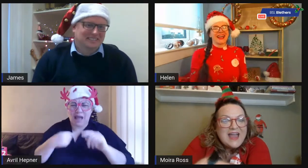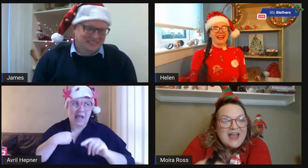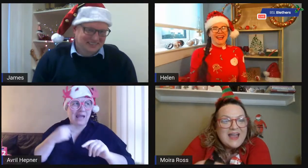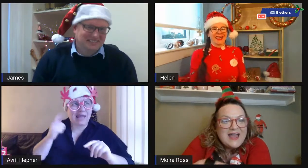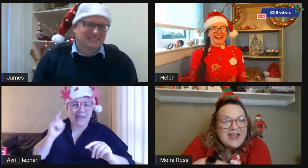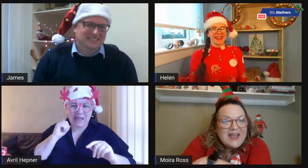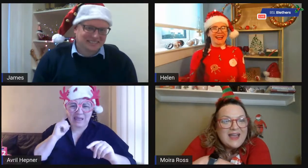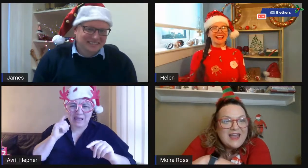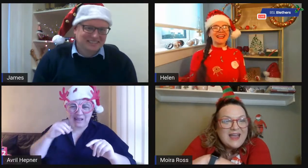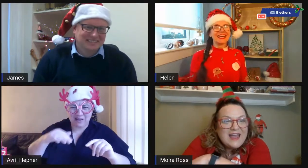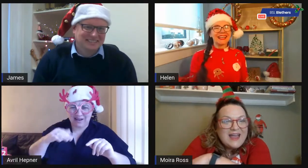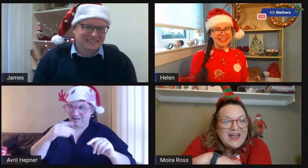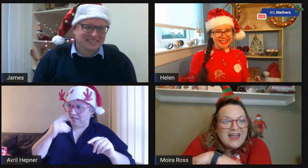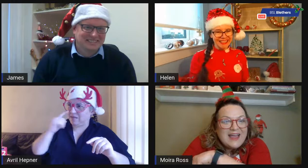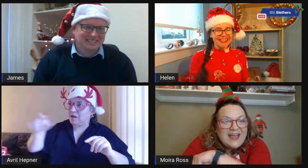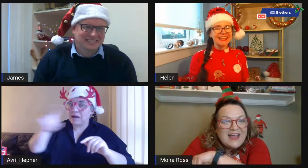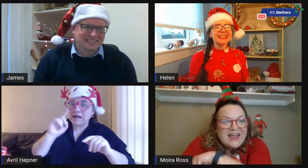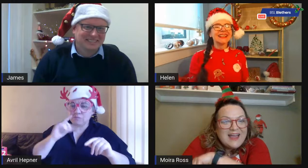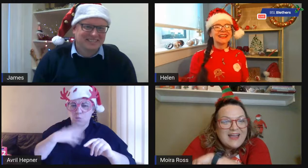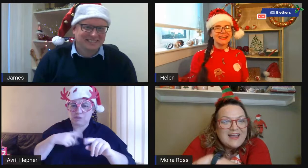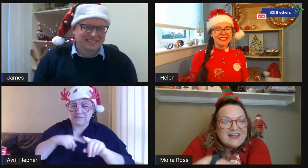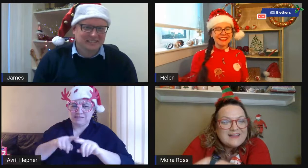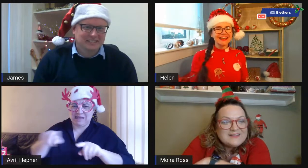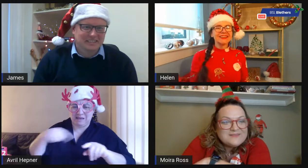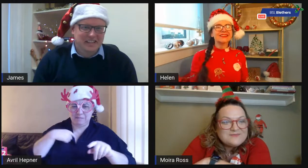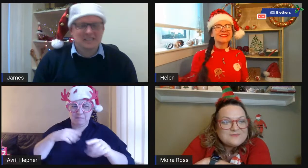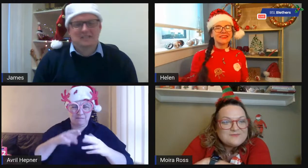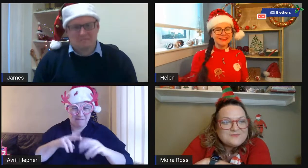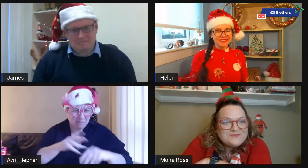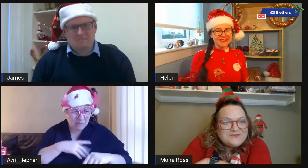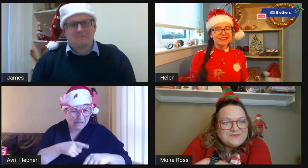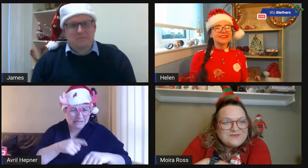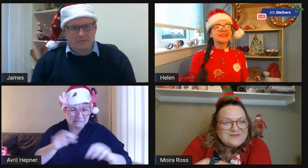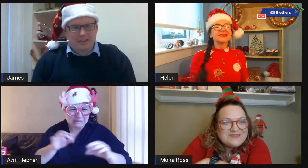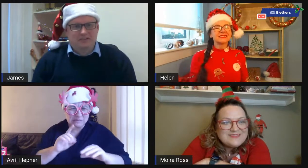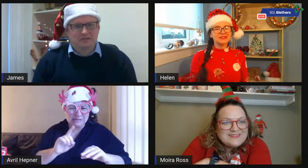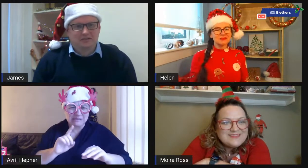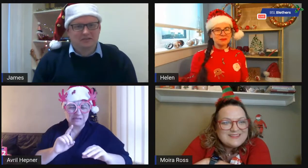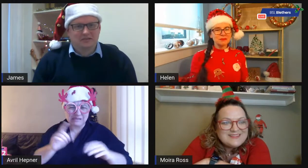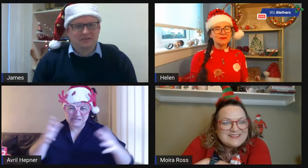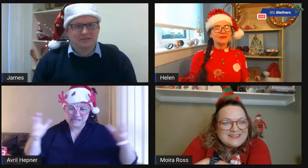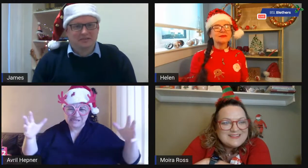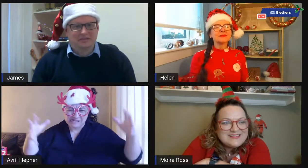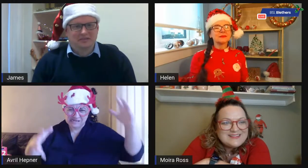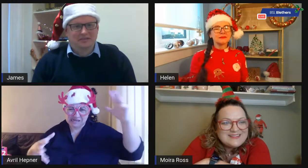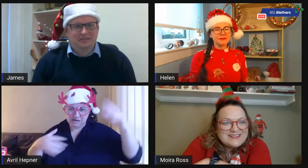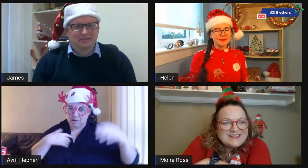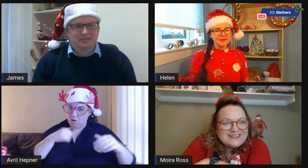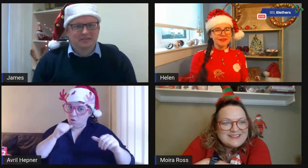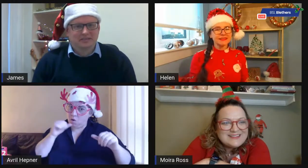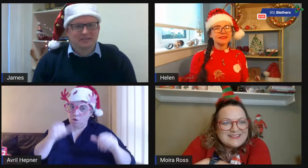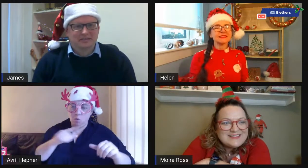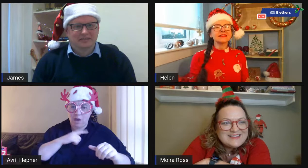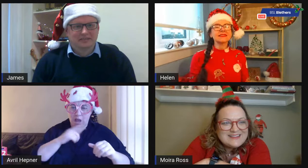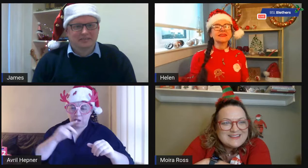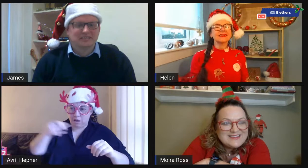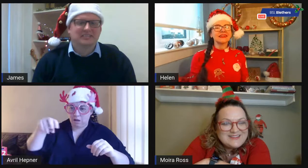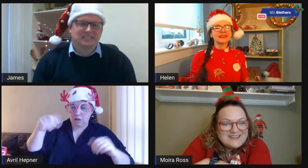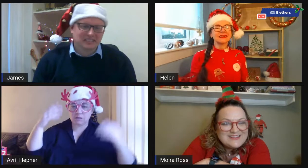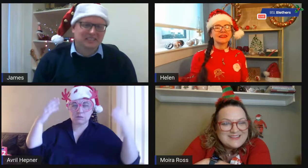these lights came flashing on. And I felt like, I don't know, like I was a hearing person or something. And my parents were like, what are you doing with this music machine?